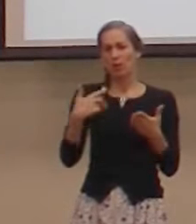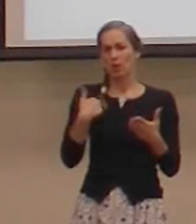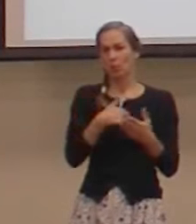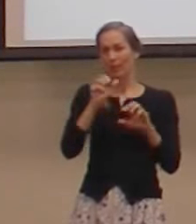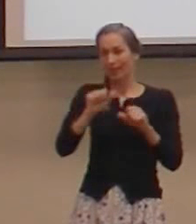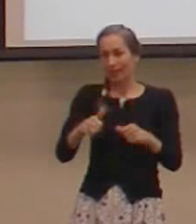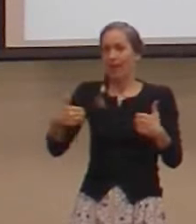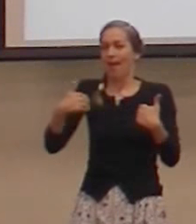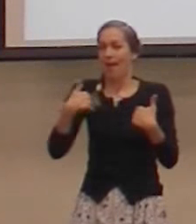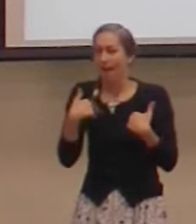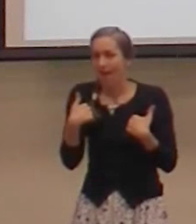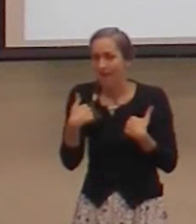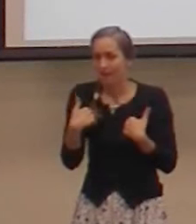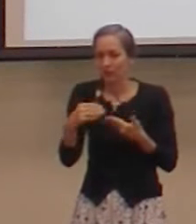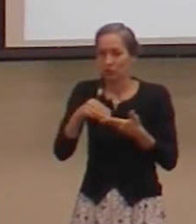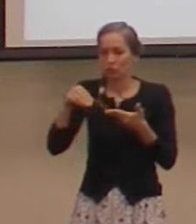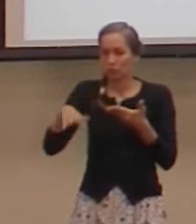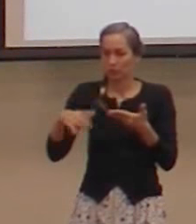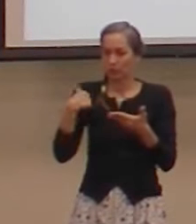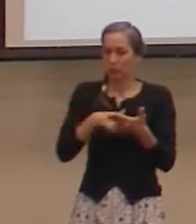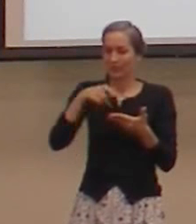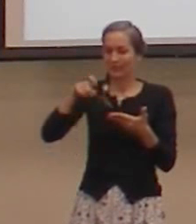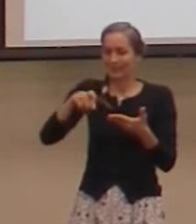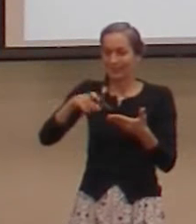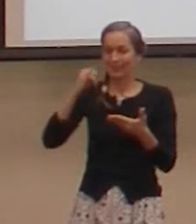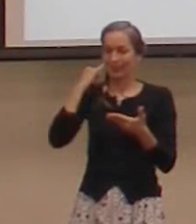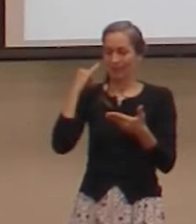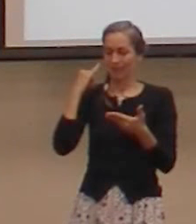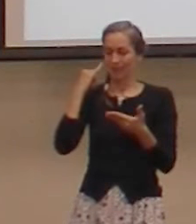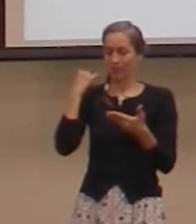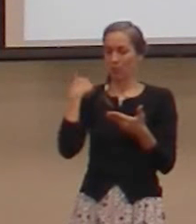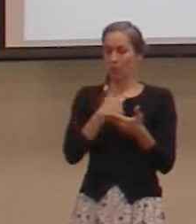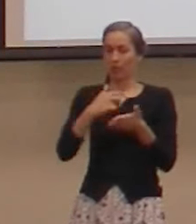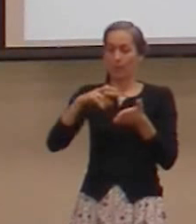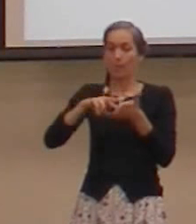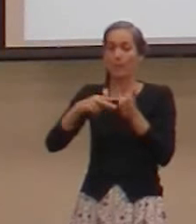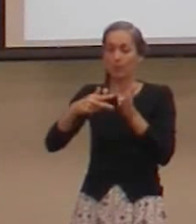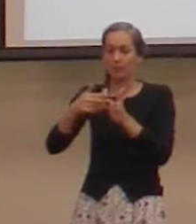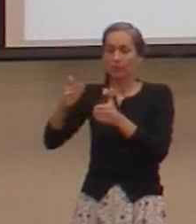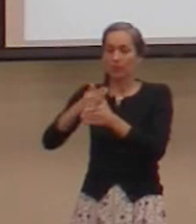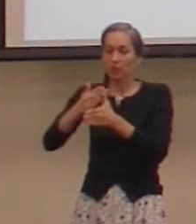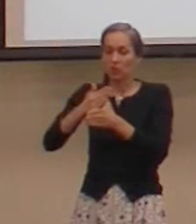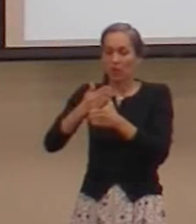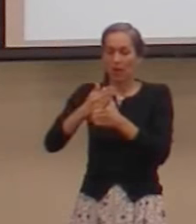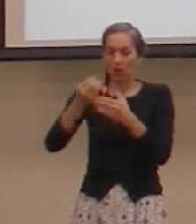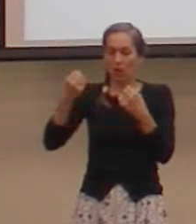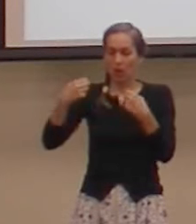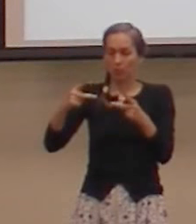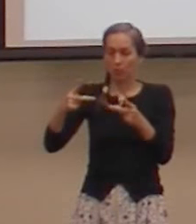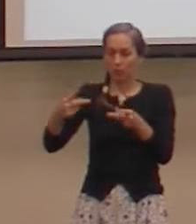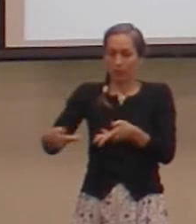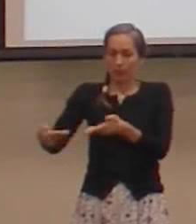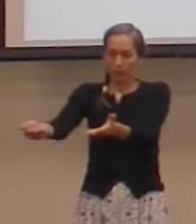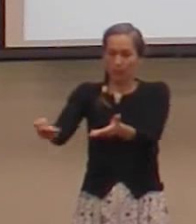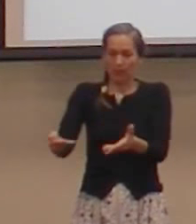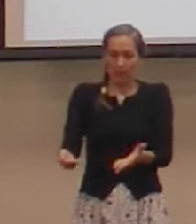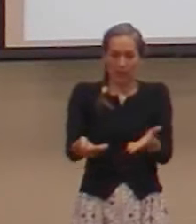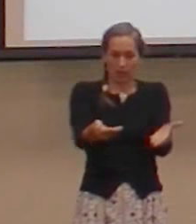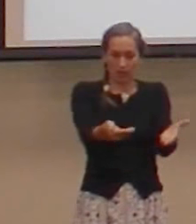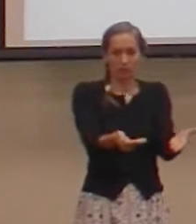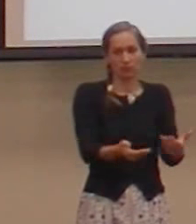to have the students that we need is if we're intentionally sharing the opportunity that's available. I think about